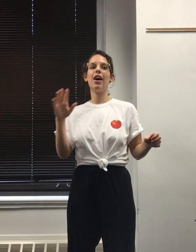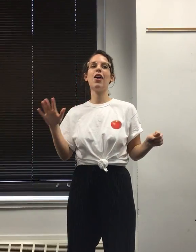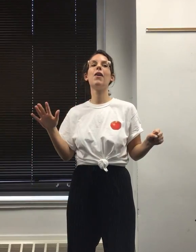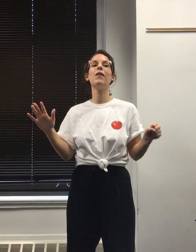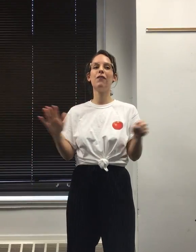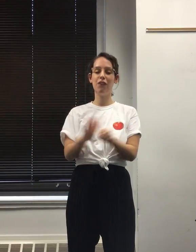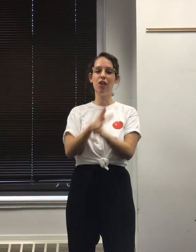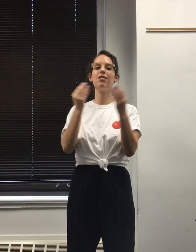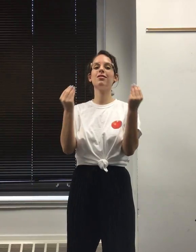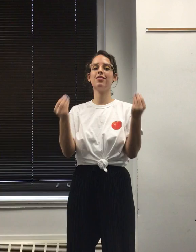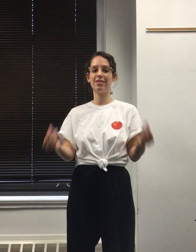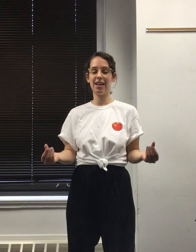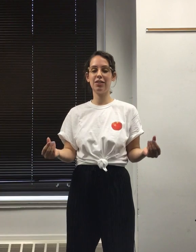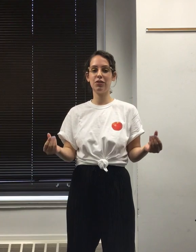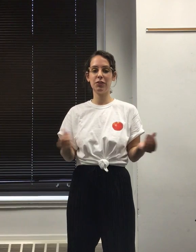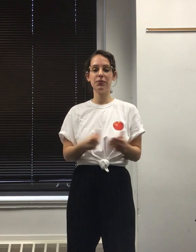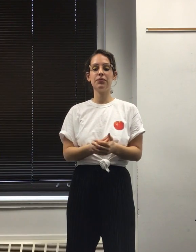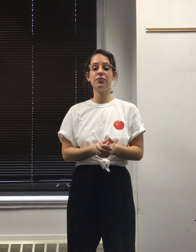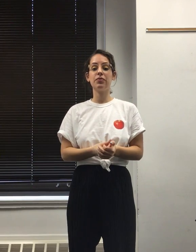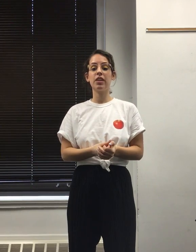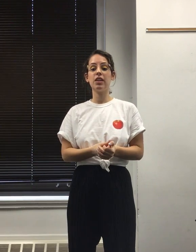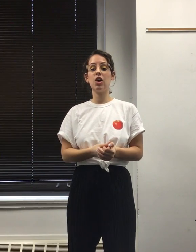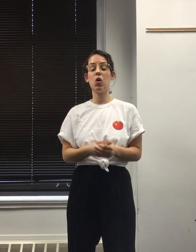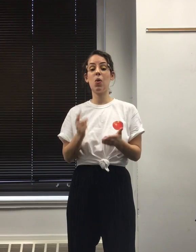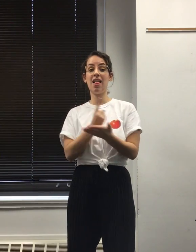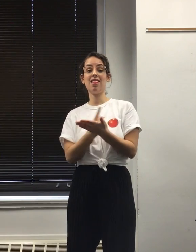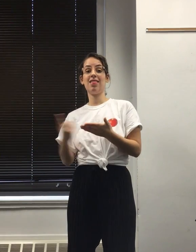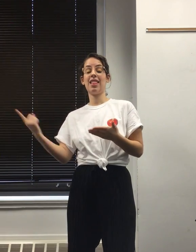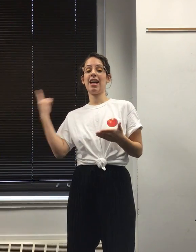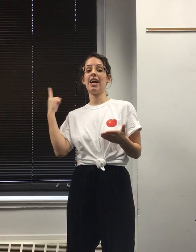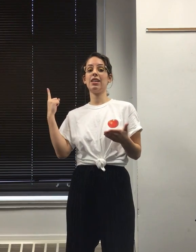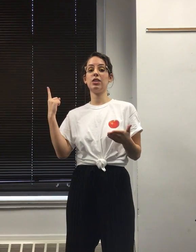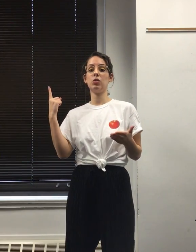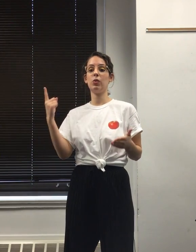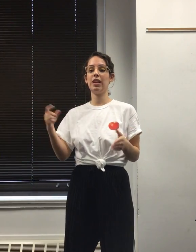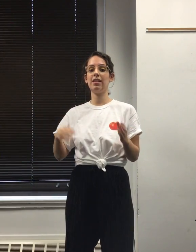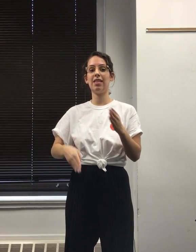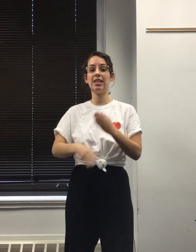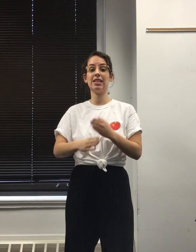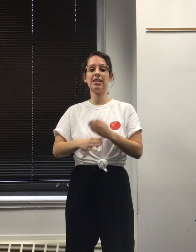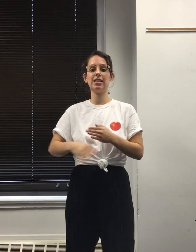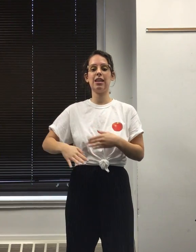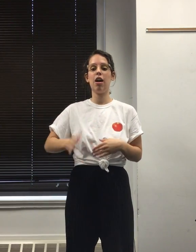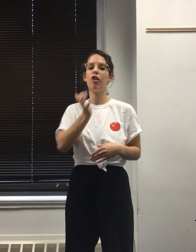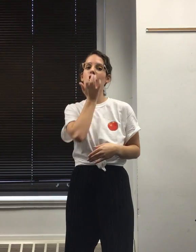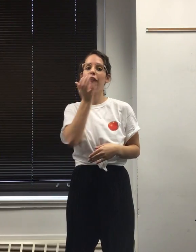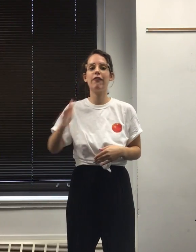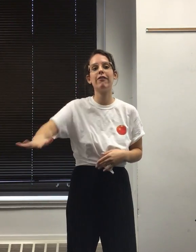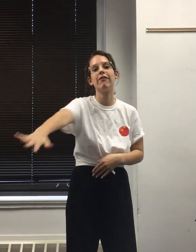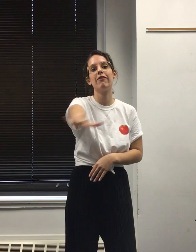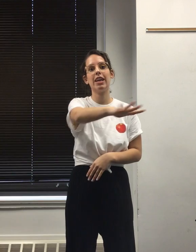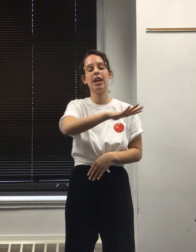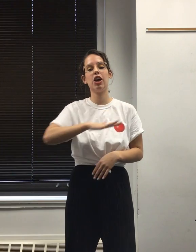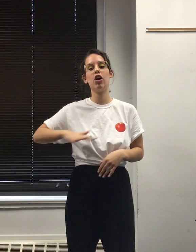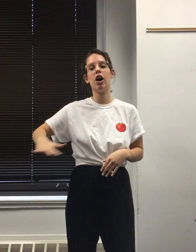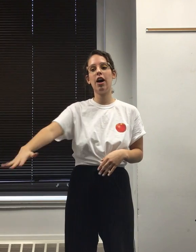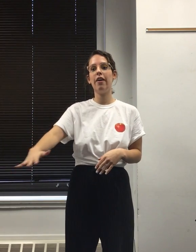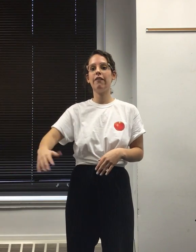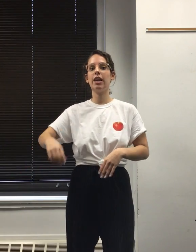so much rain for an extended period of time that it couldn't hold any more water. If ground gets to the point where it's